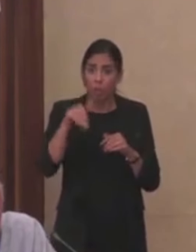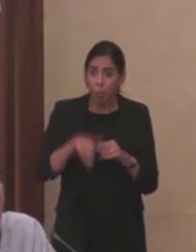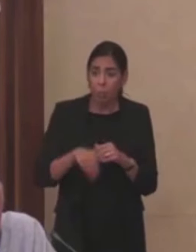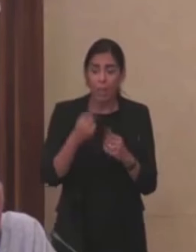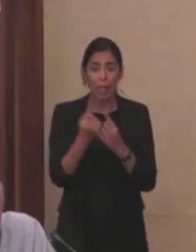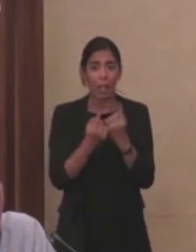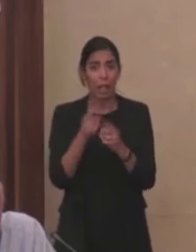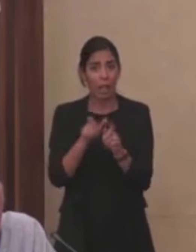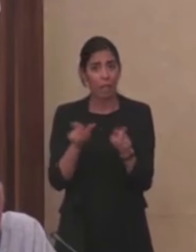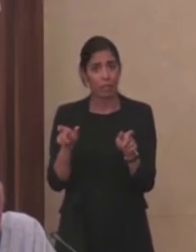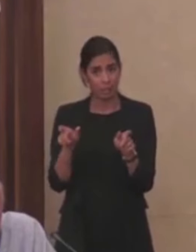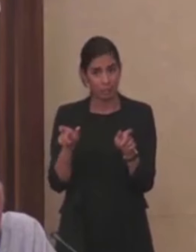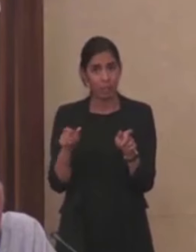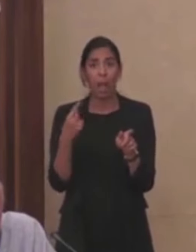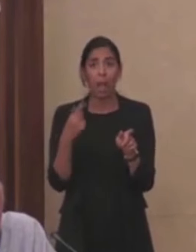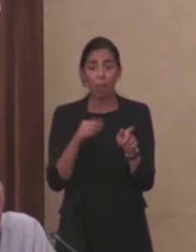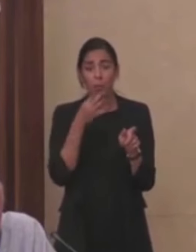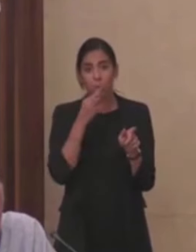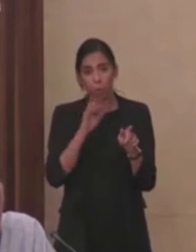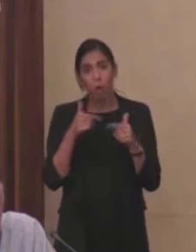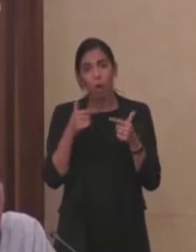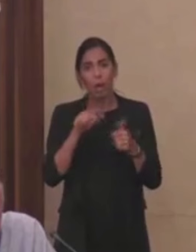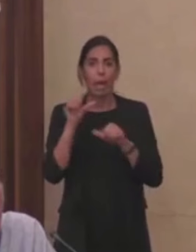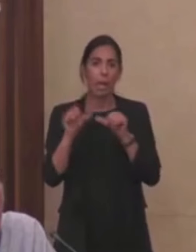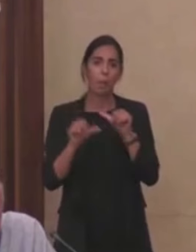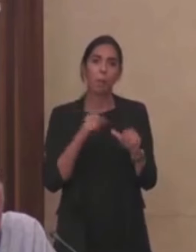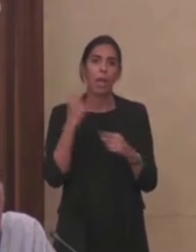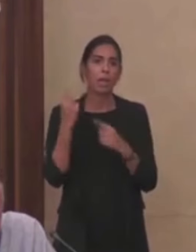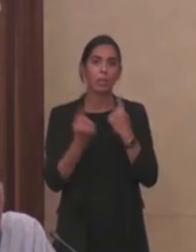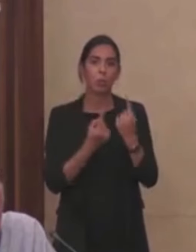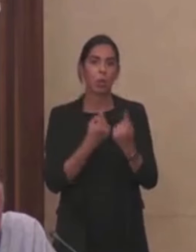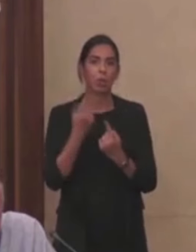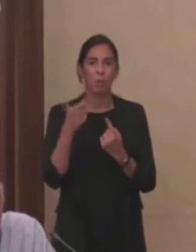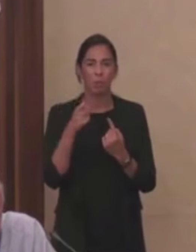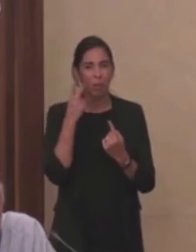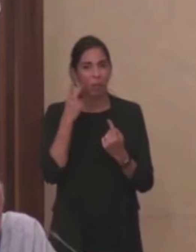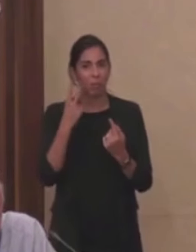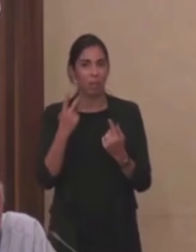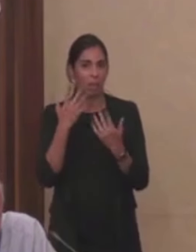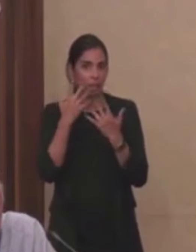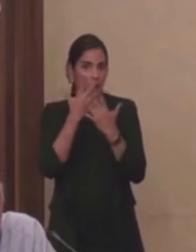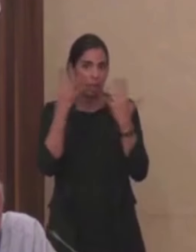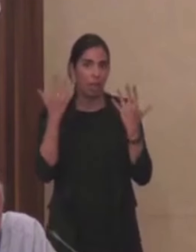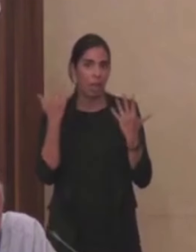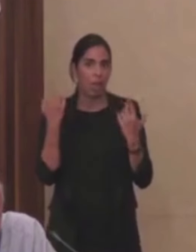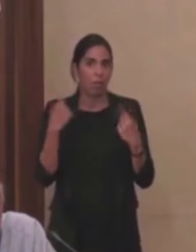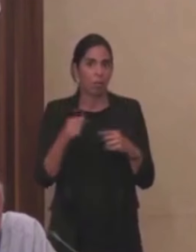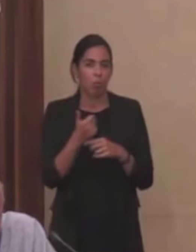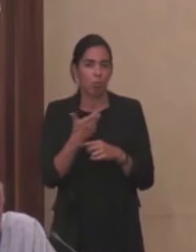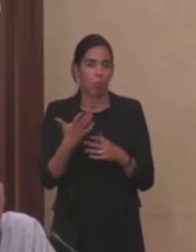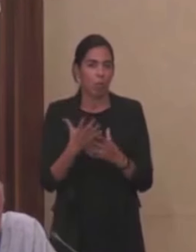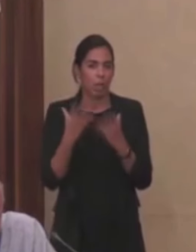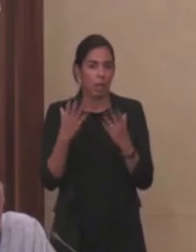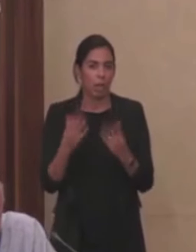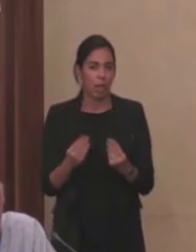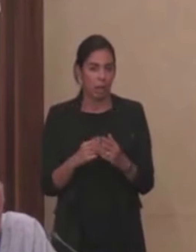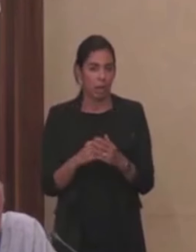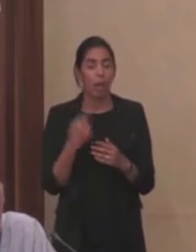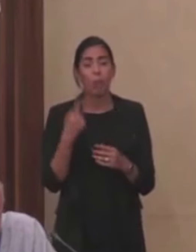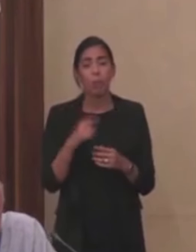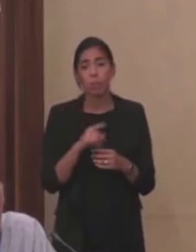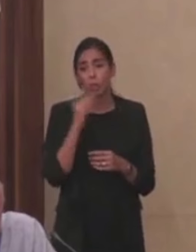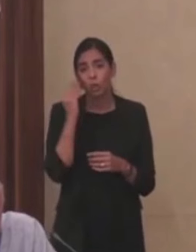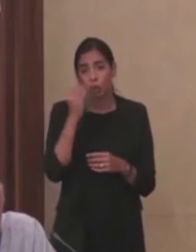of progresses on thousands of cases. This will be the real evidence. And this is